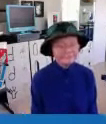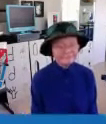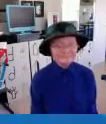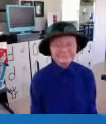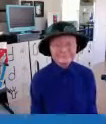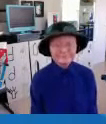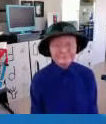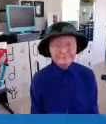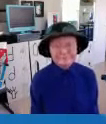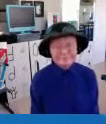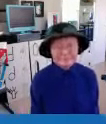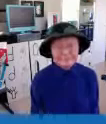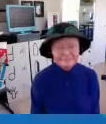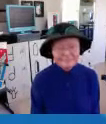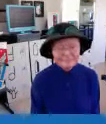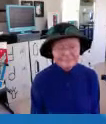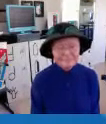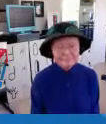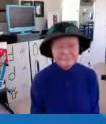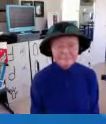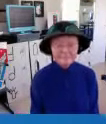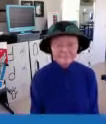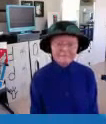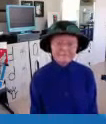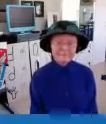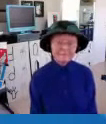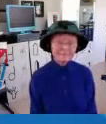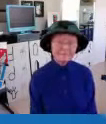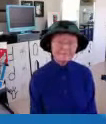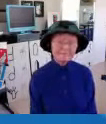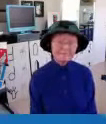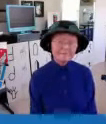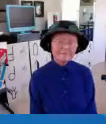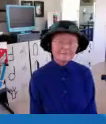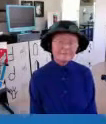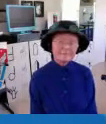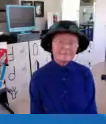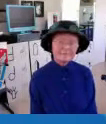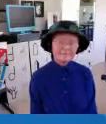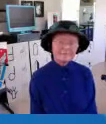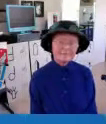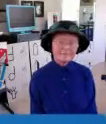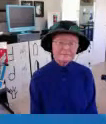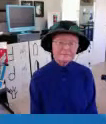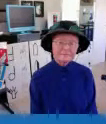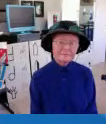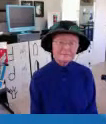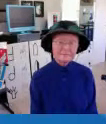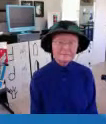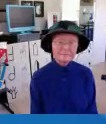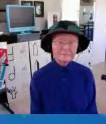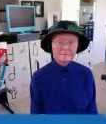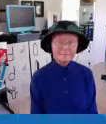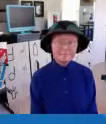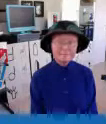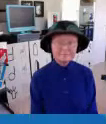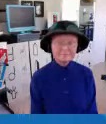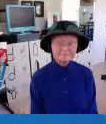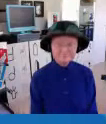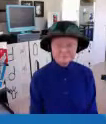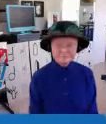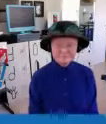One of the interesting points that we did aim towards doing is that we have a lot of languages which are not as well